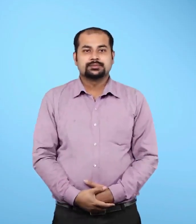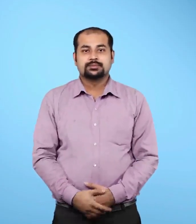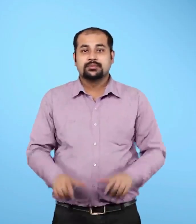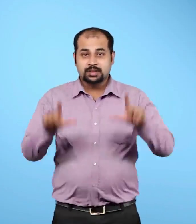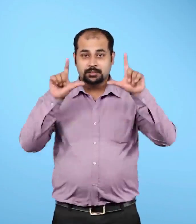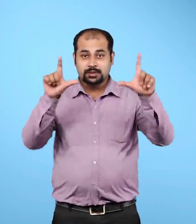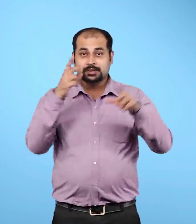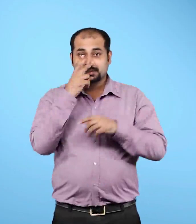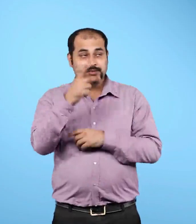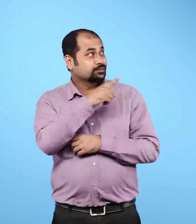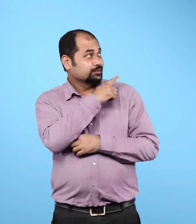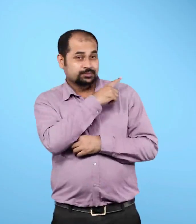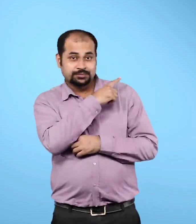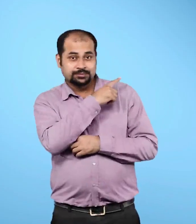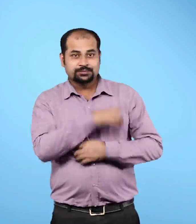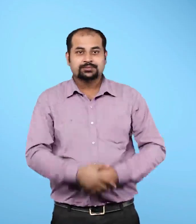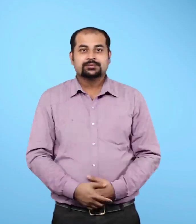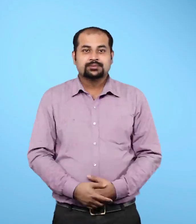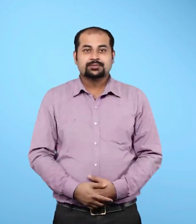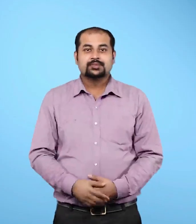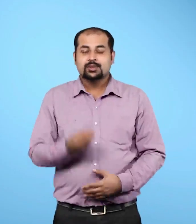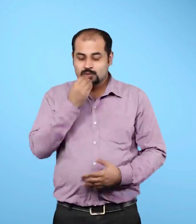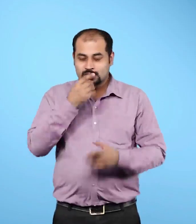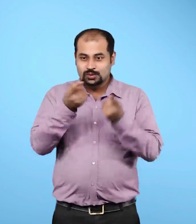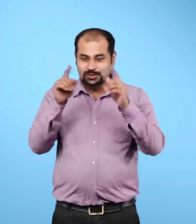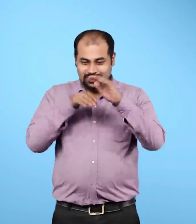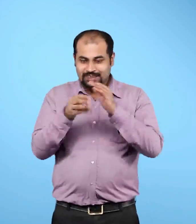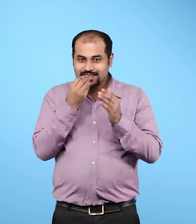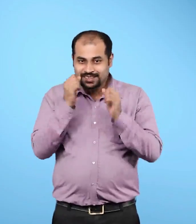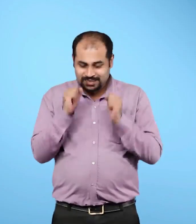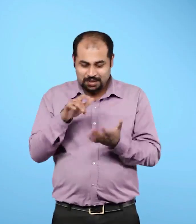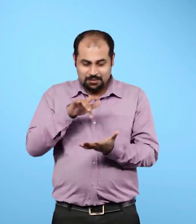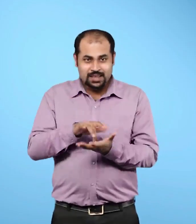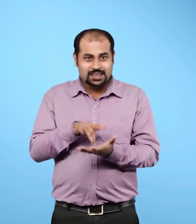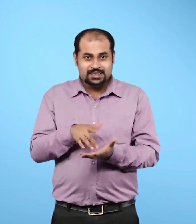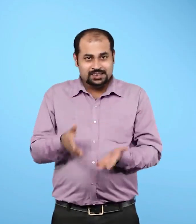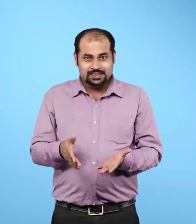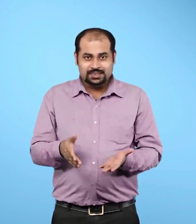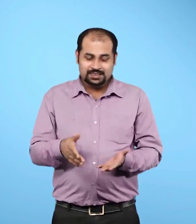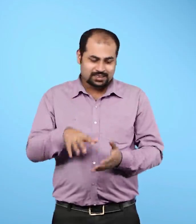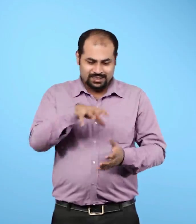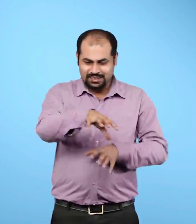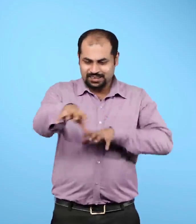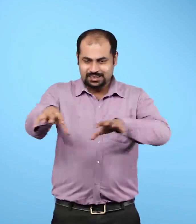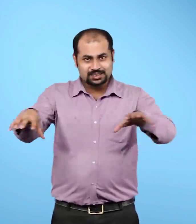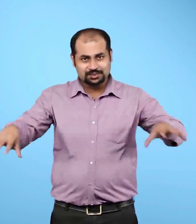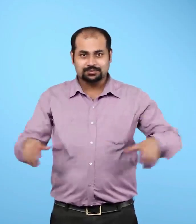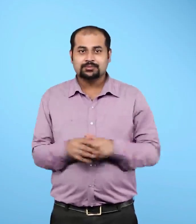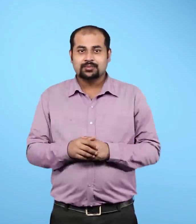This page has a picture of a canteen. Venkatesh, the owner of the canteen, is scratching